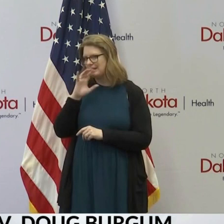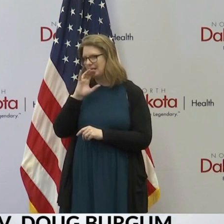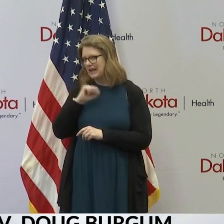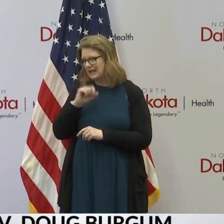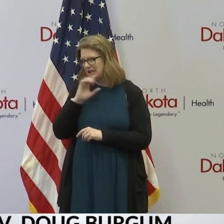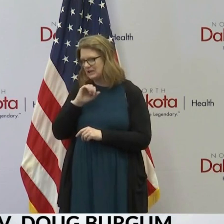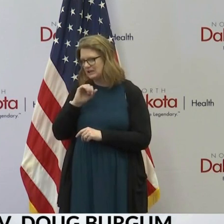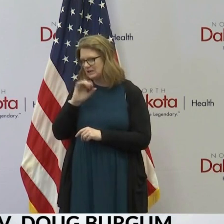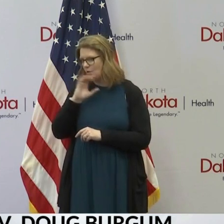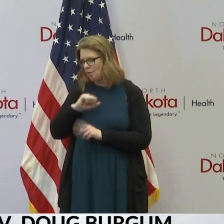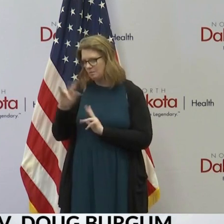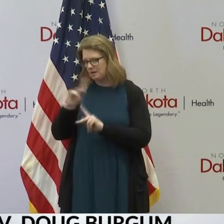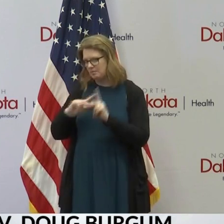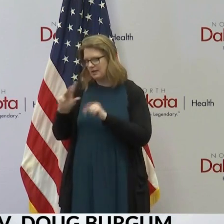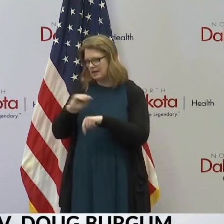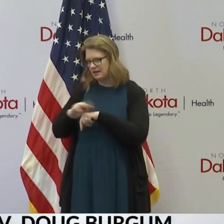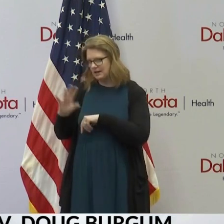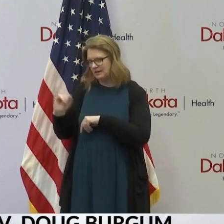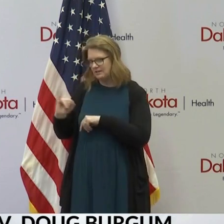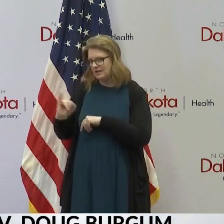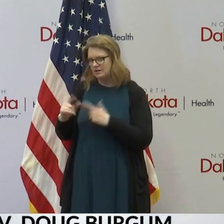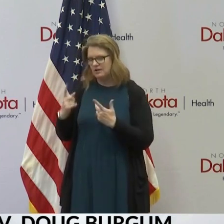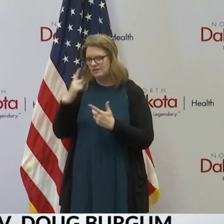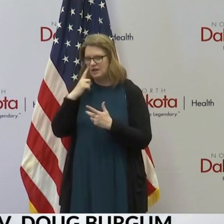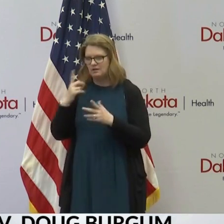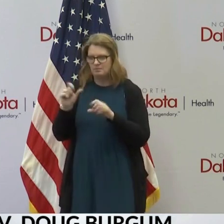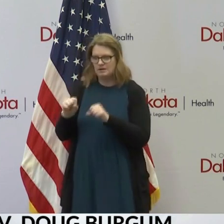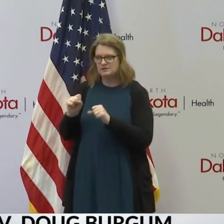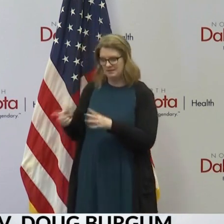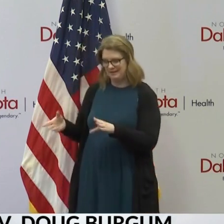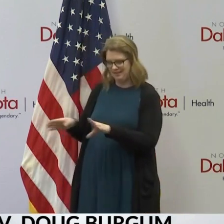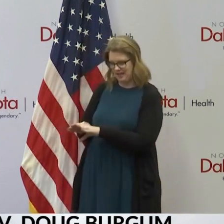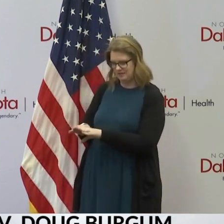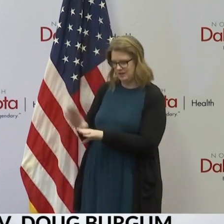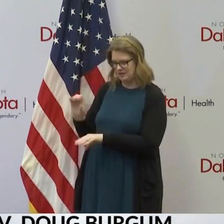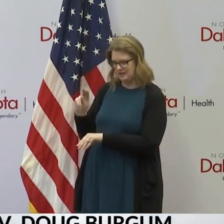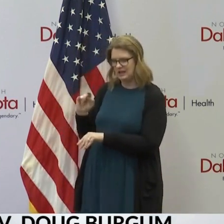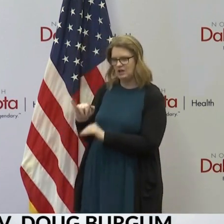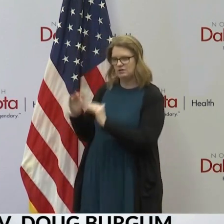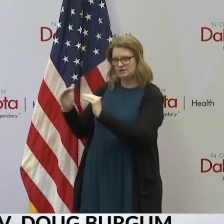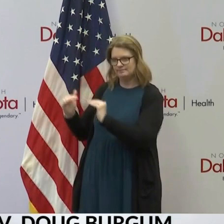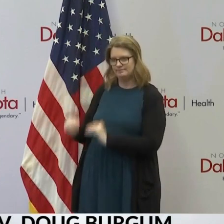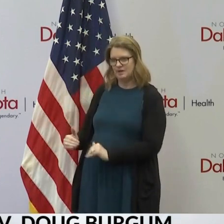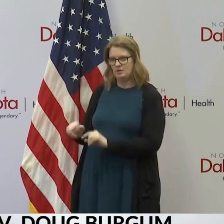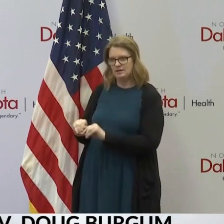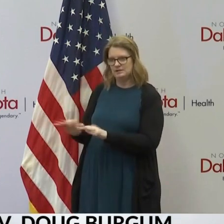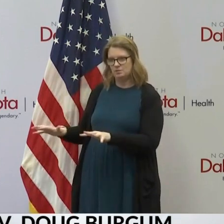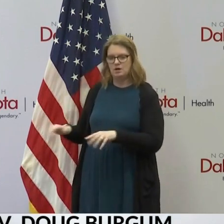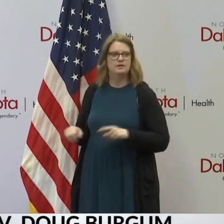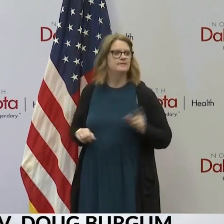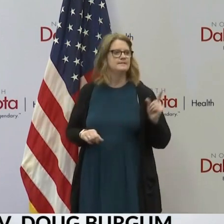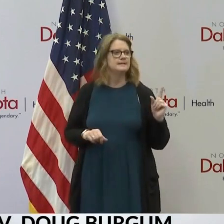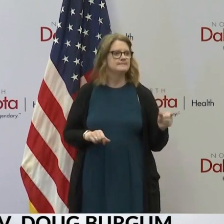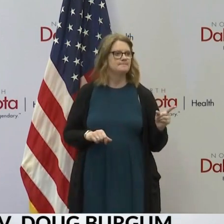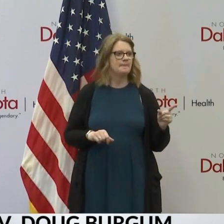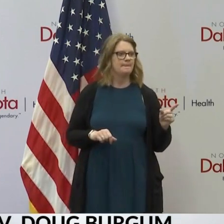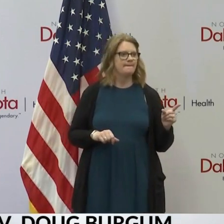it's safe to restart there? And have you thought of possibly locking down the county to lower the spread?